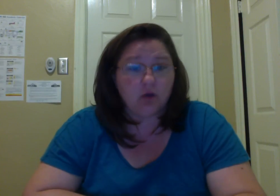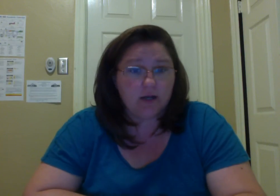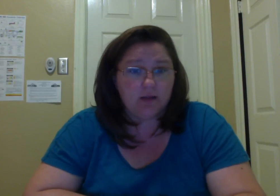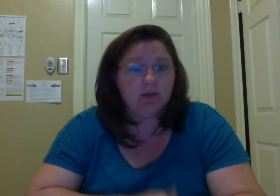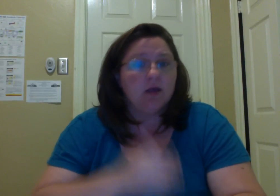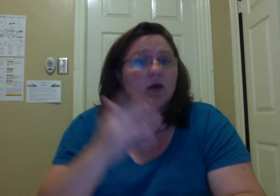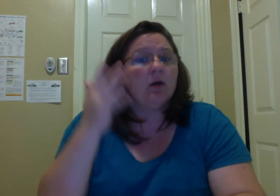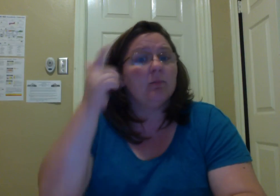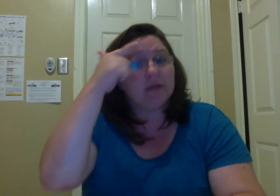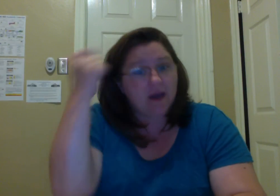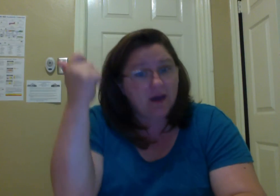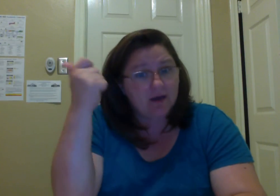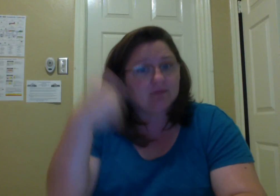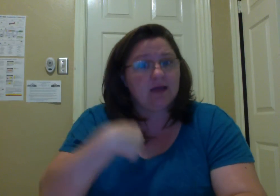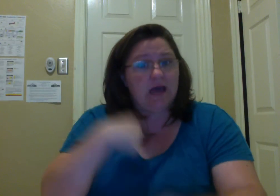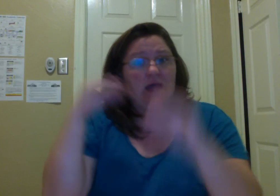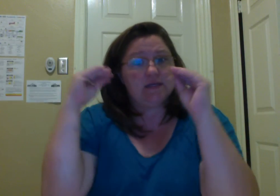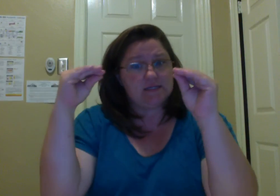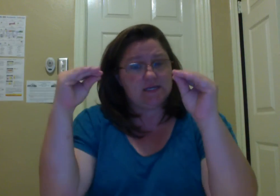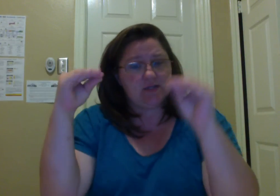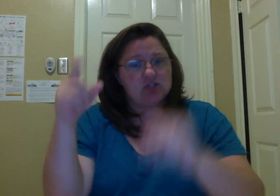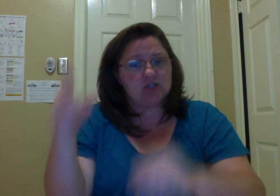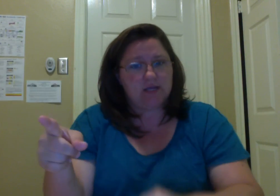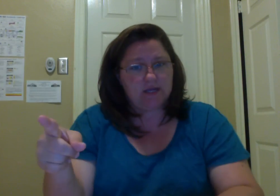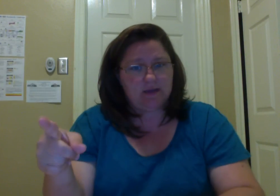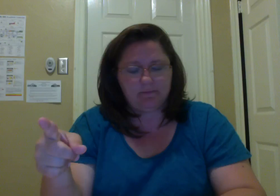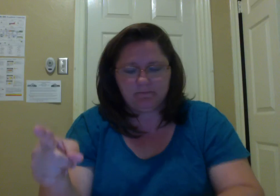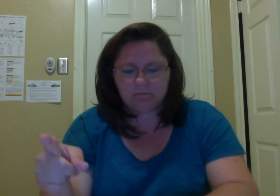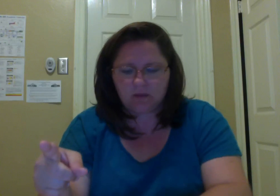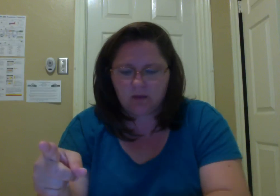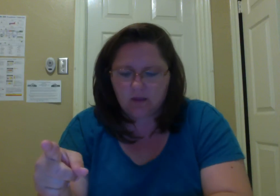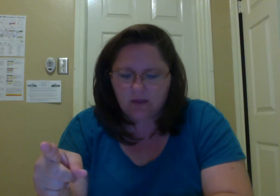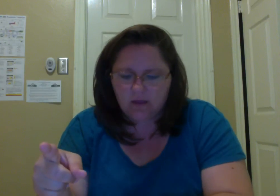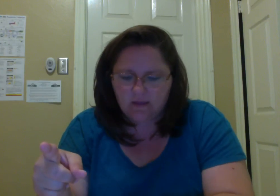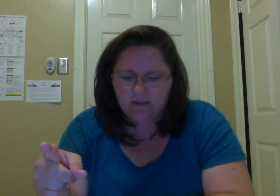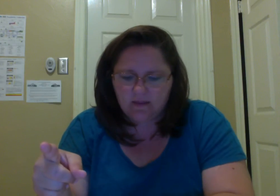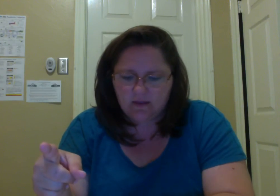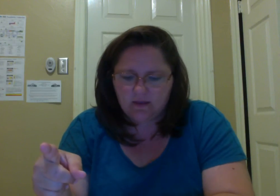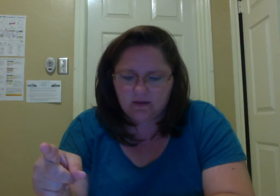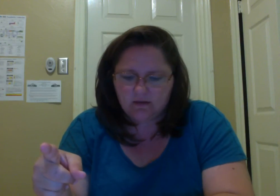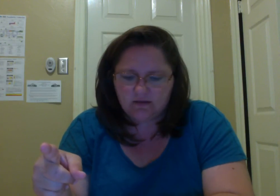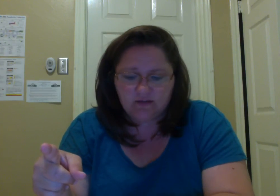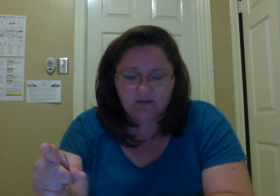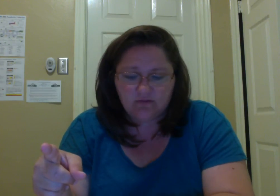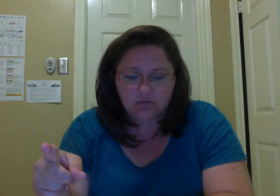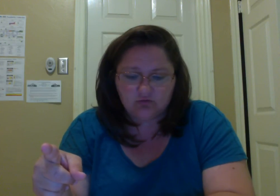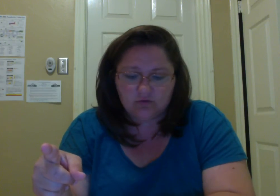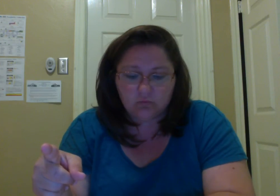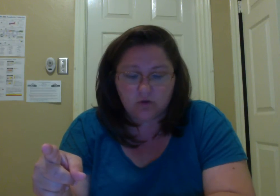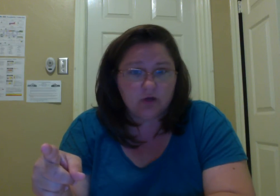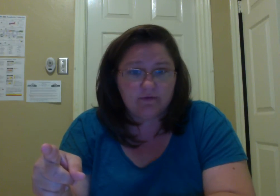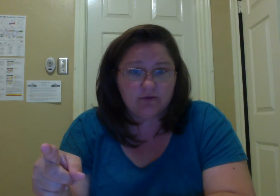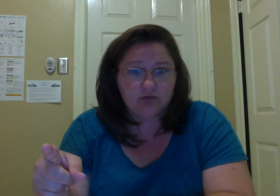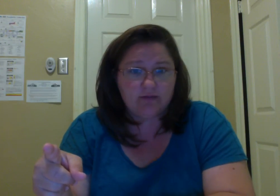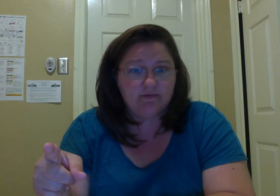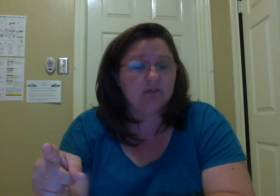him. Because I teach him. And then deaf kids don't just wander off into traffic. So you